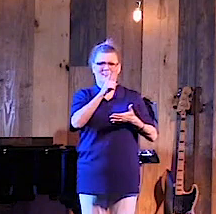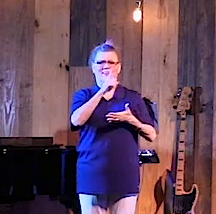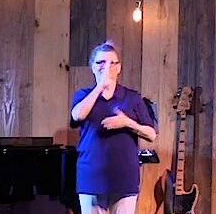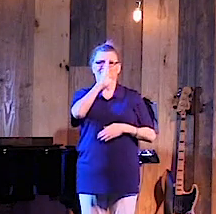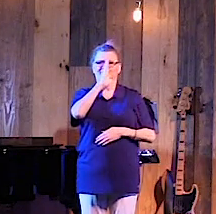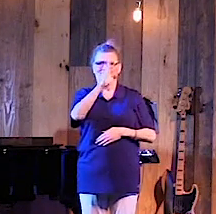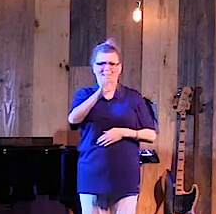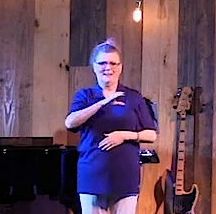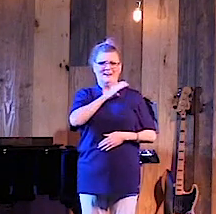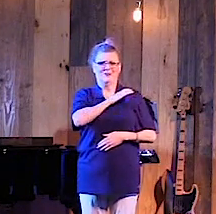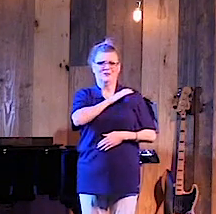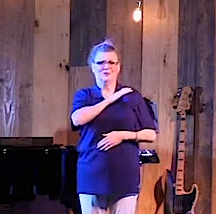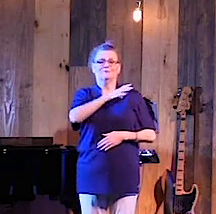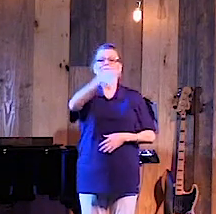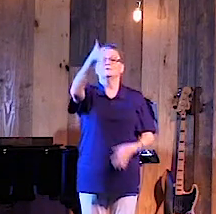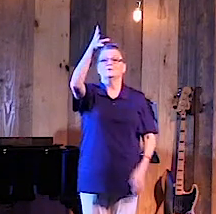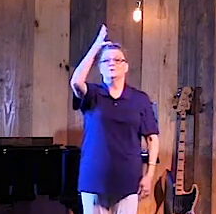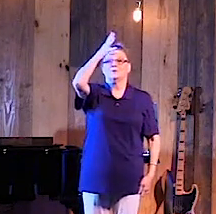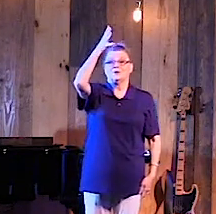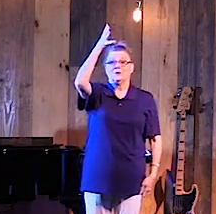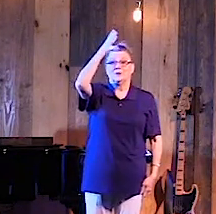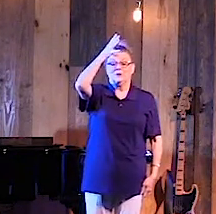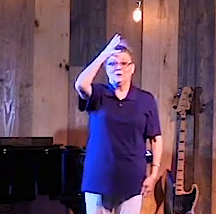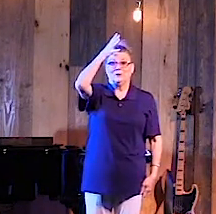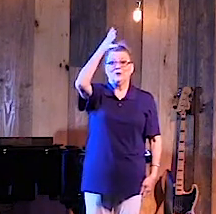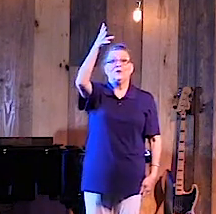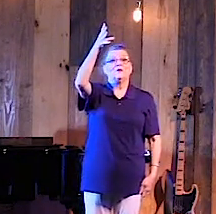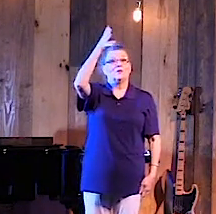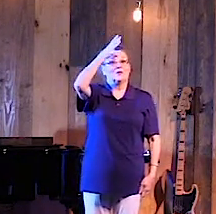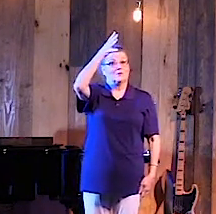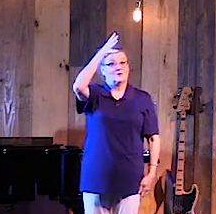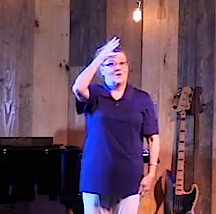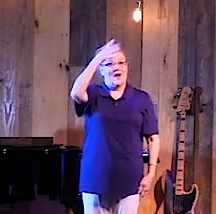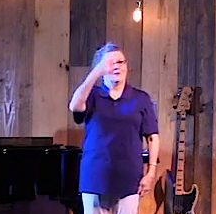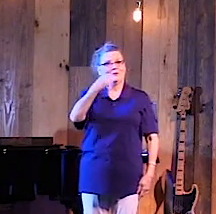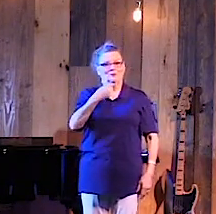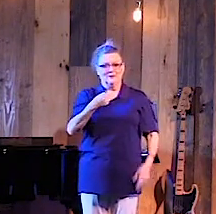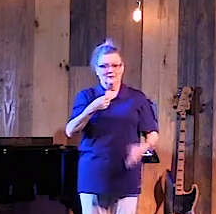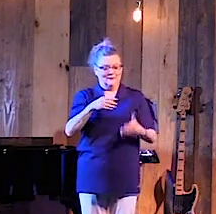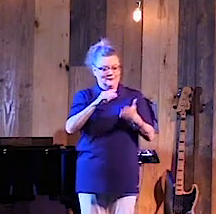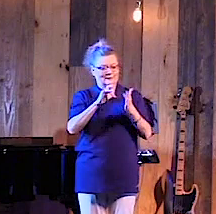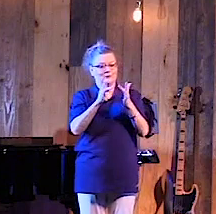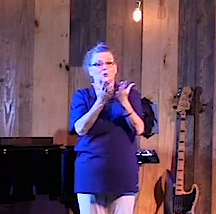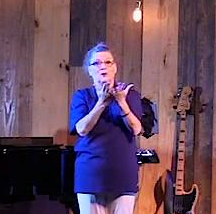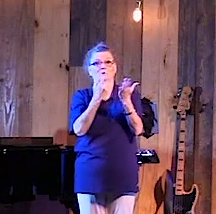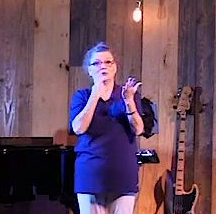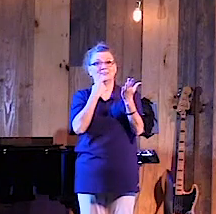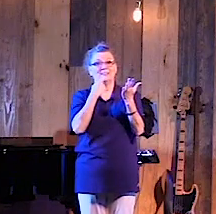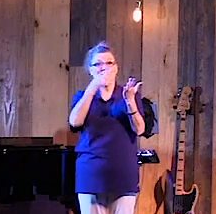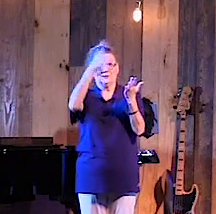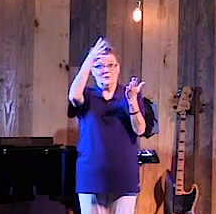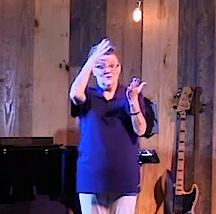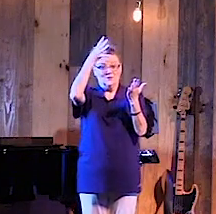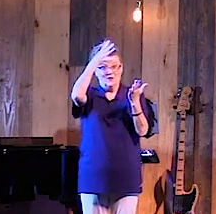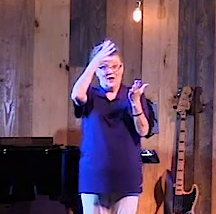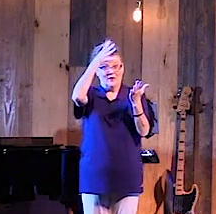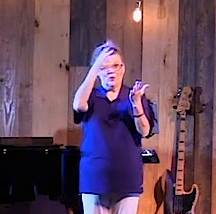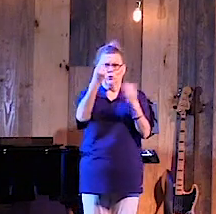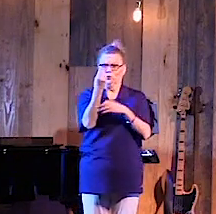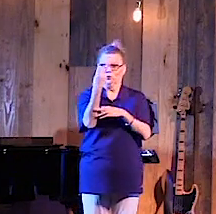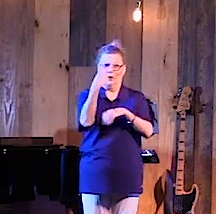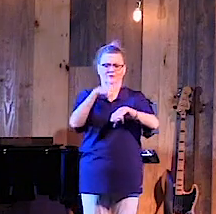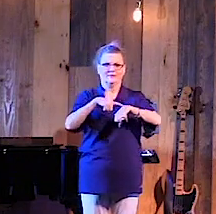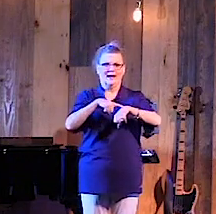father. The father is mentioned no less than 12 times in the span of 20 verses. Secondly,